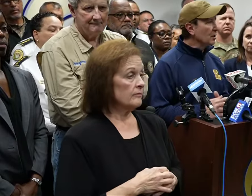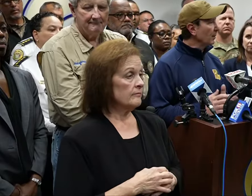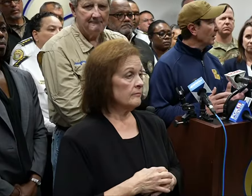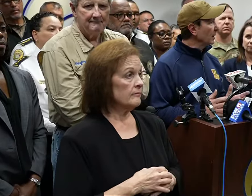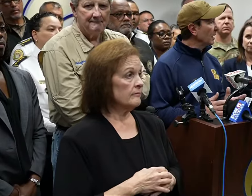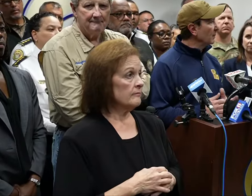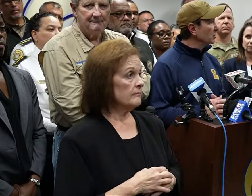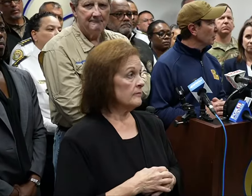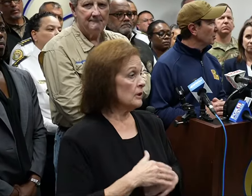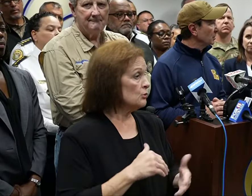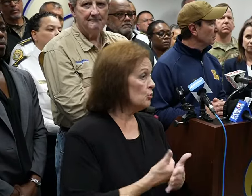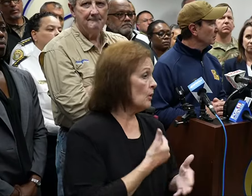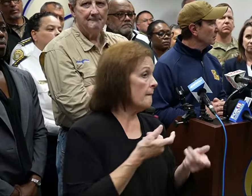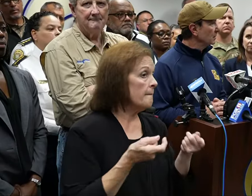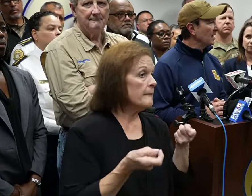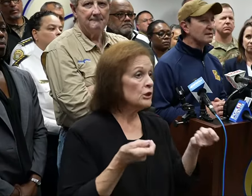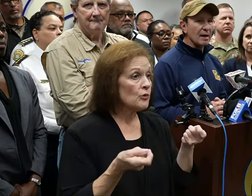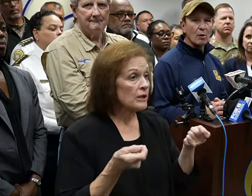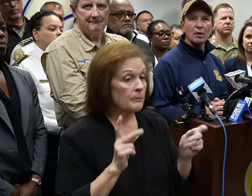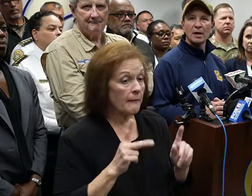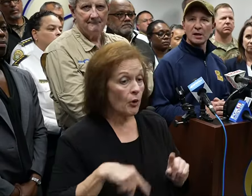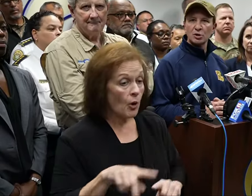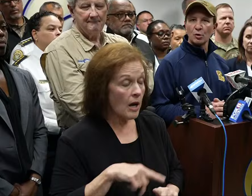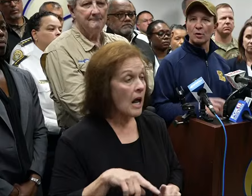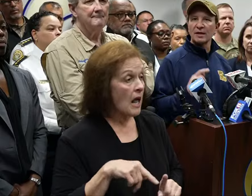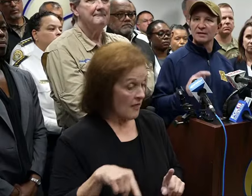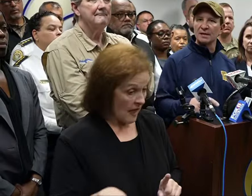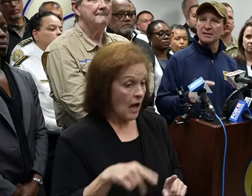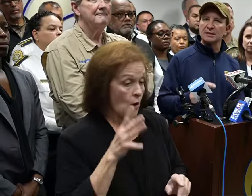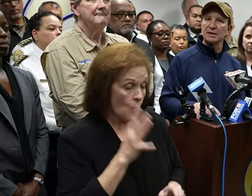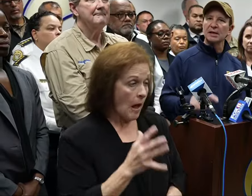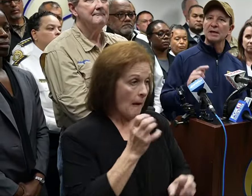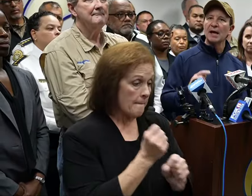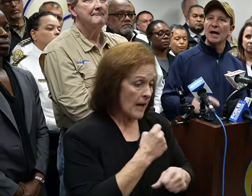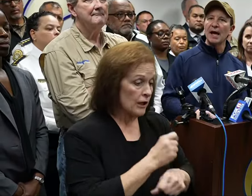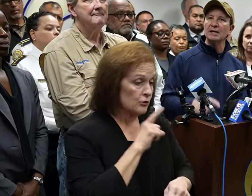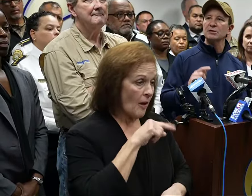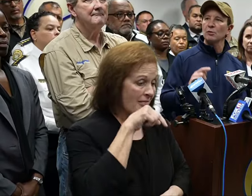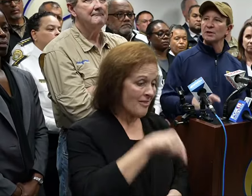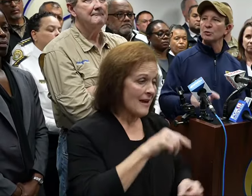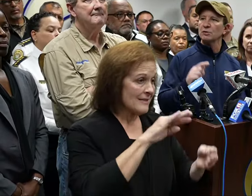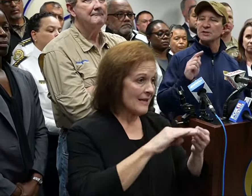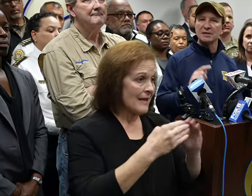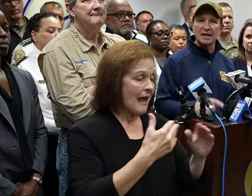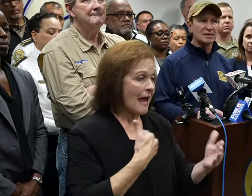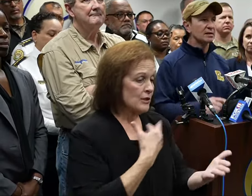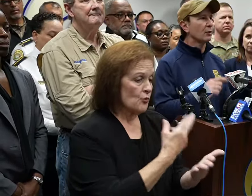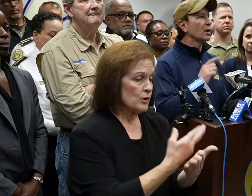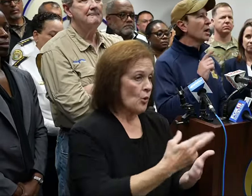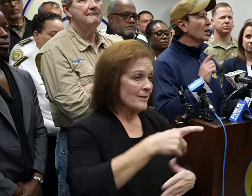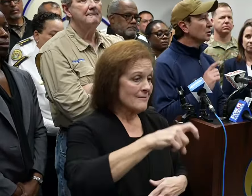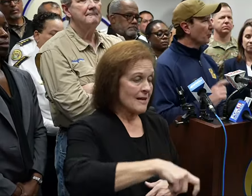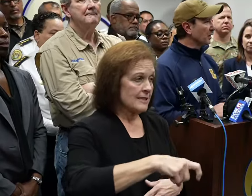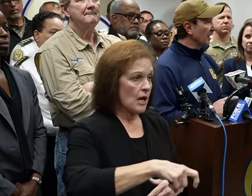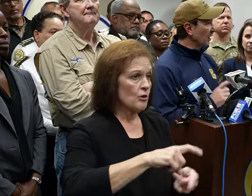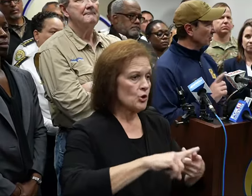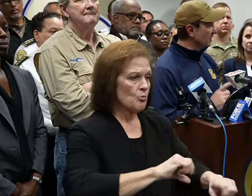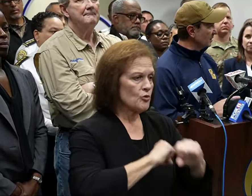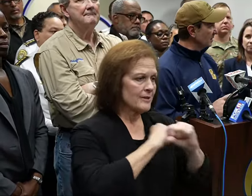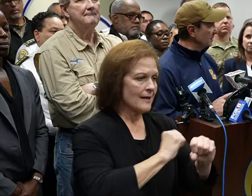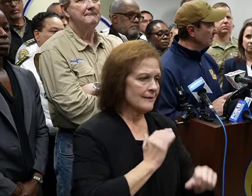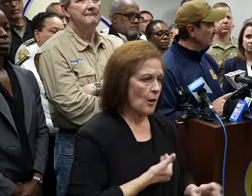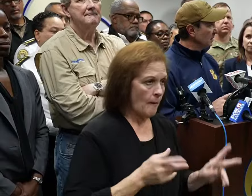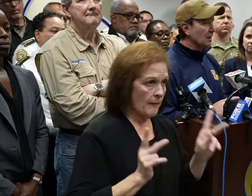and the incoming administration, that they are going to ensure that this city has the resources necessary to protect